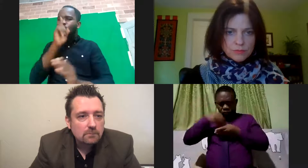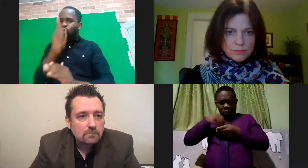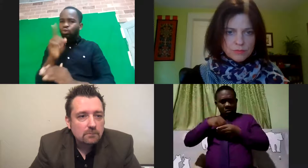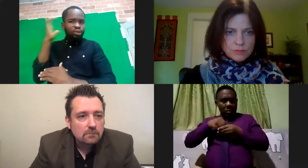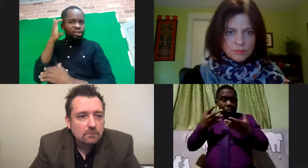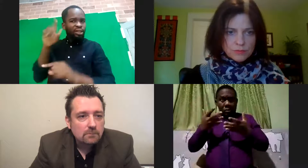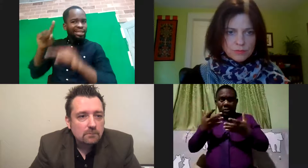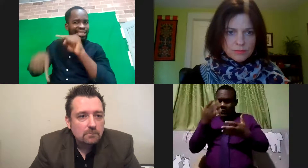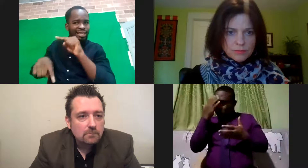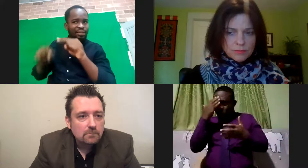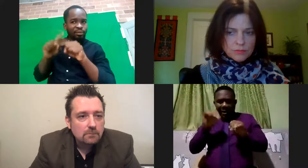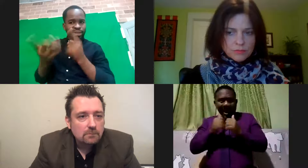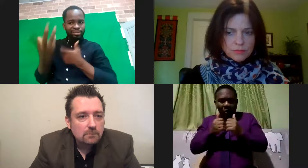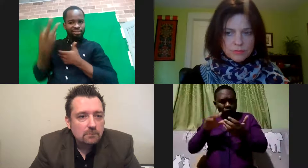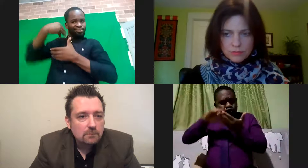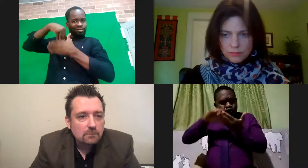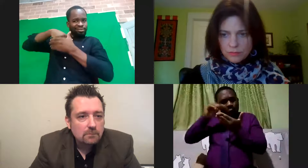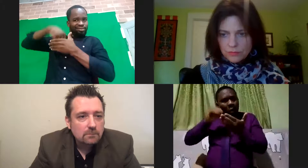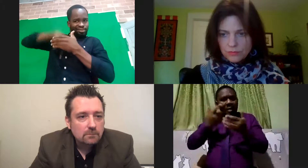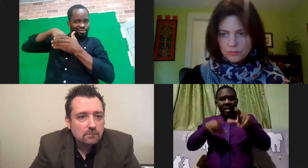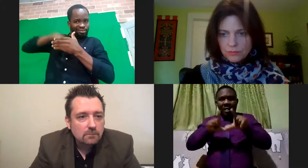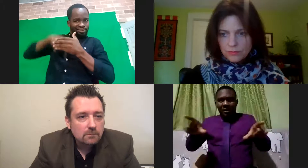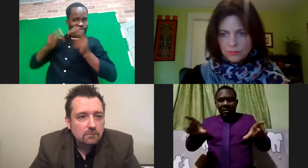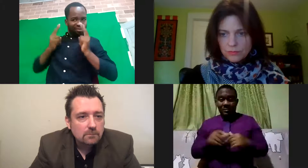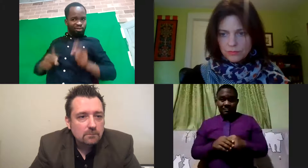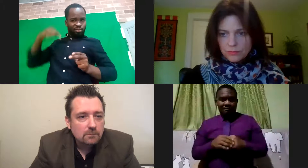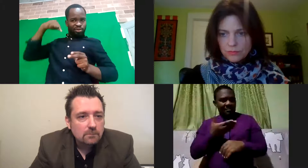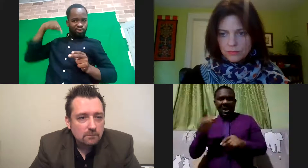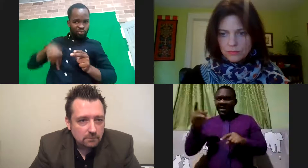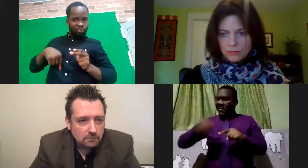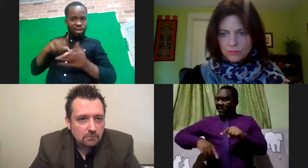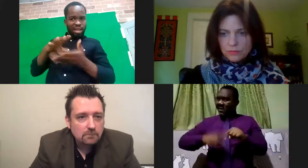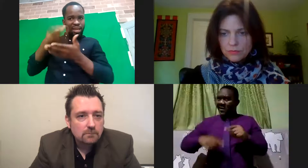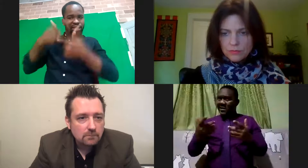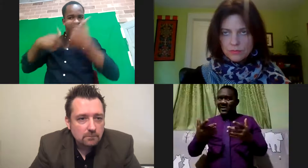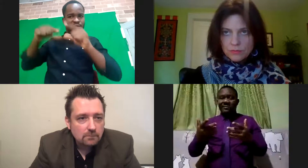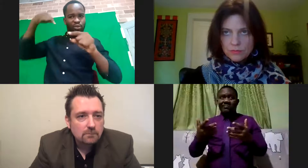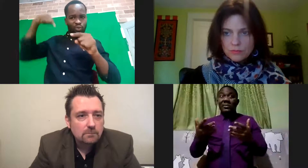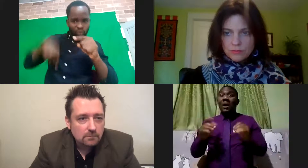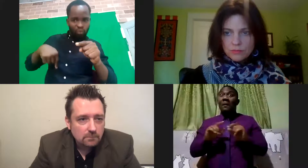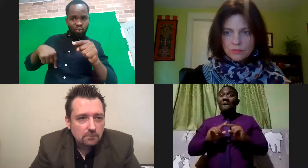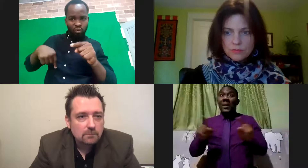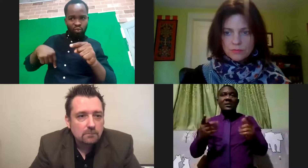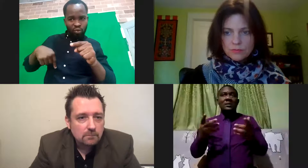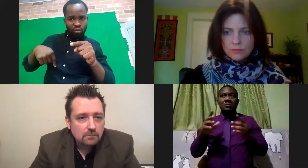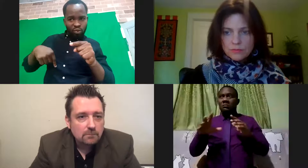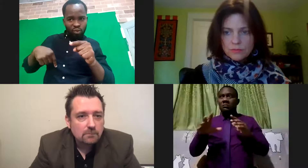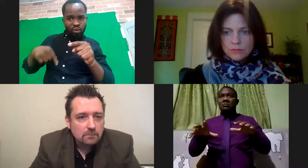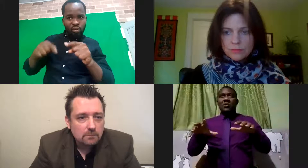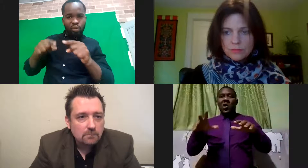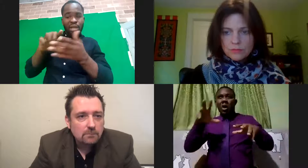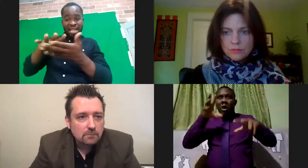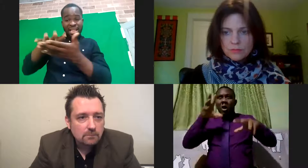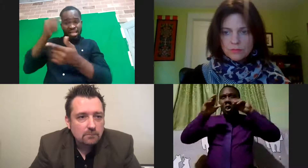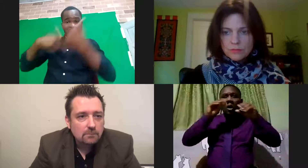that inborn incentive of learning sign language. So they learn sign language, although late, but